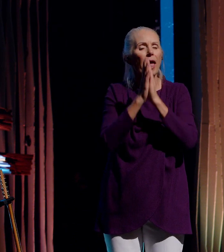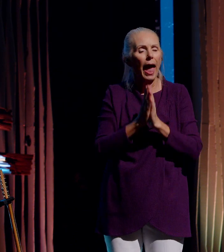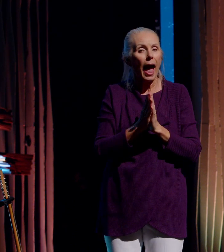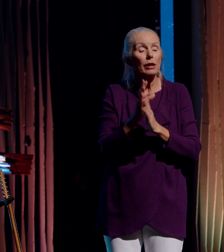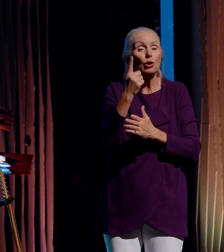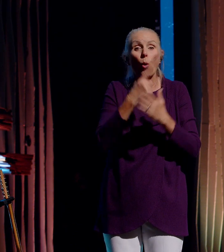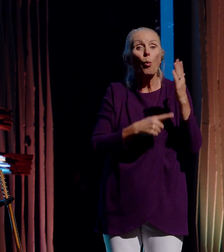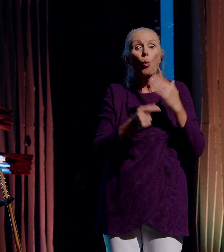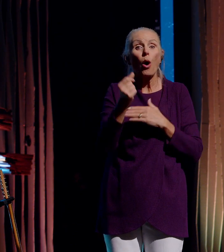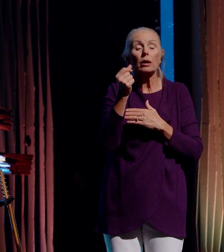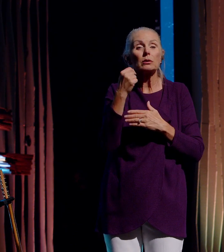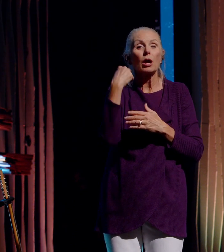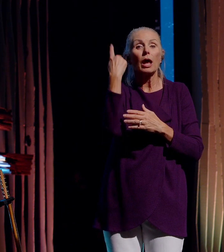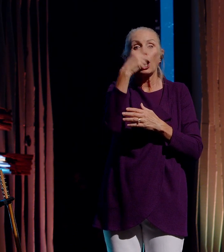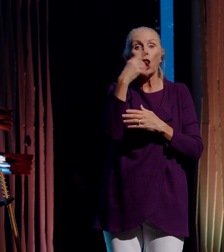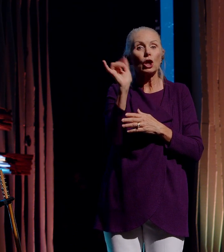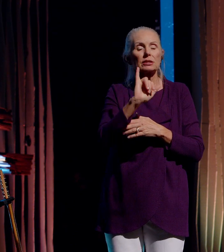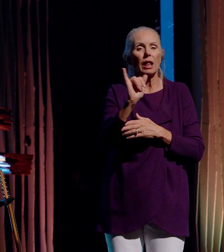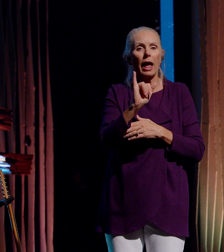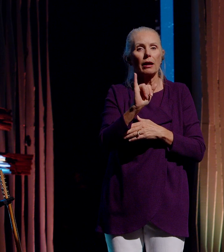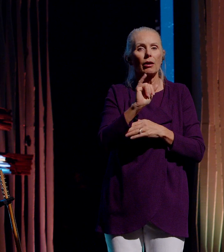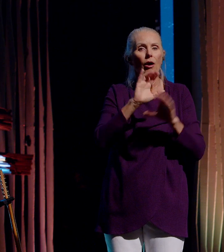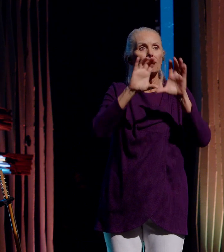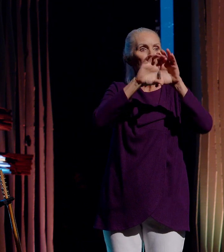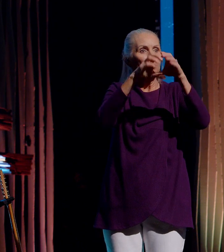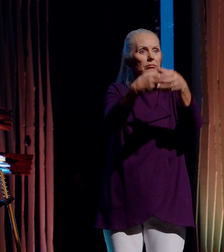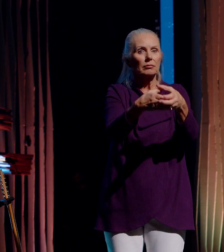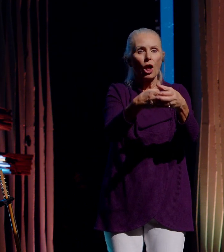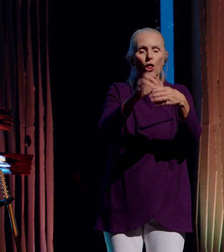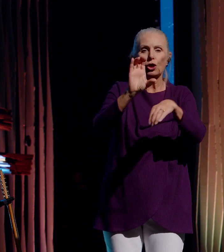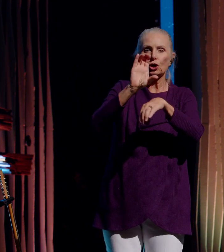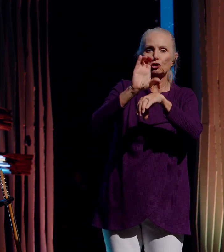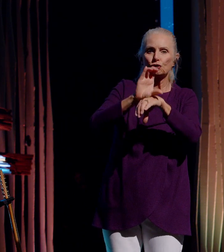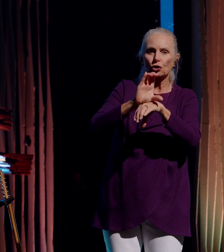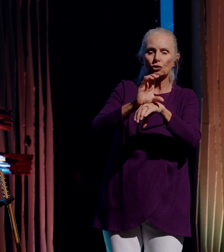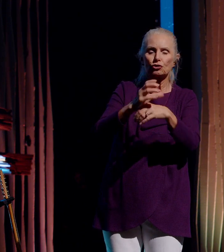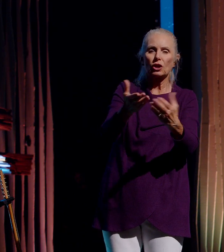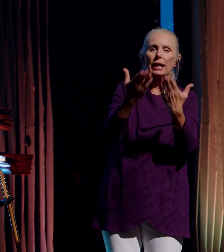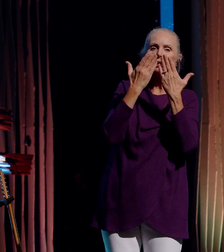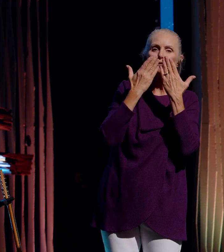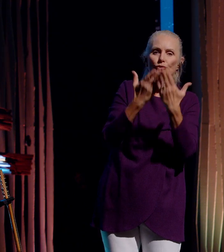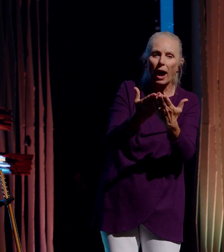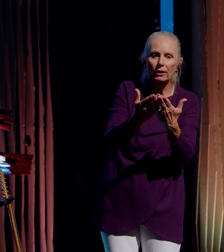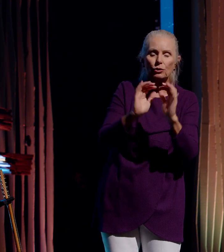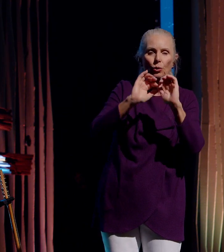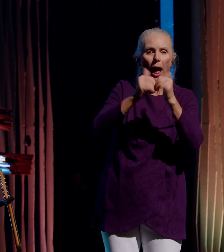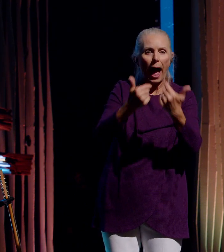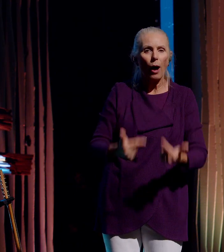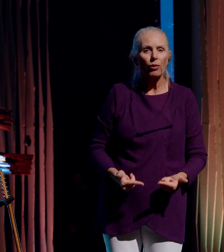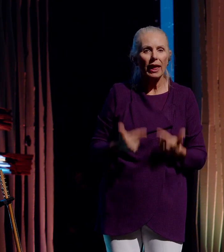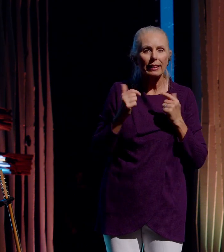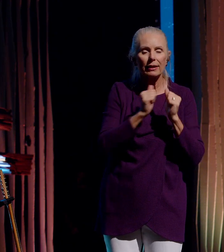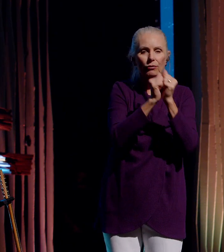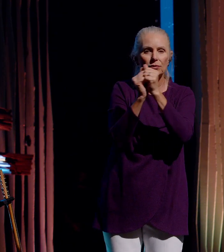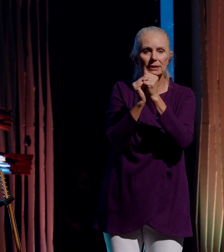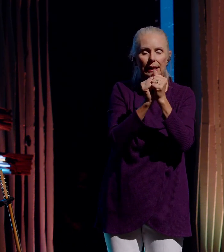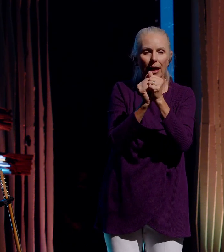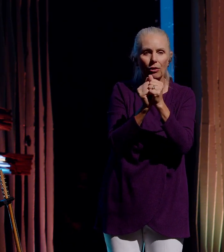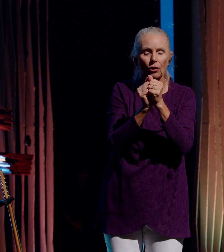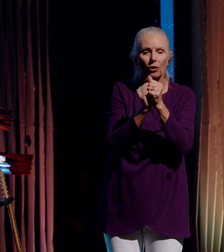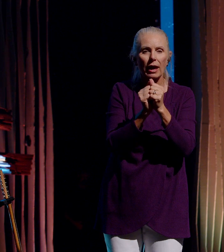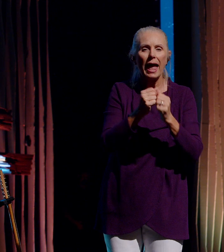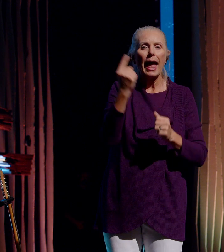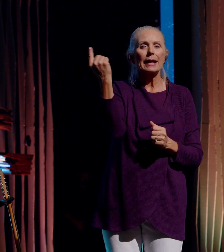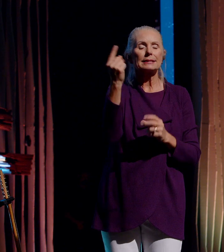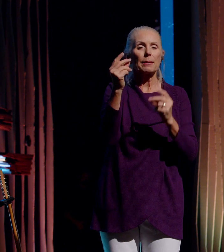a church had a mark of gratitude in the way that they lived together? And someone